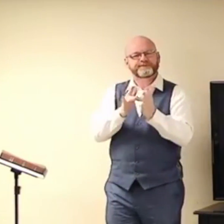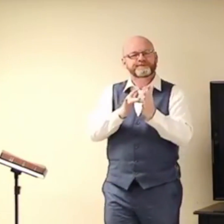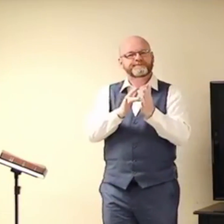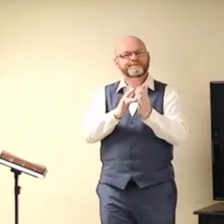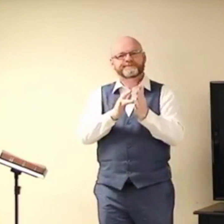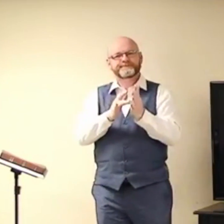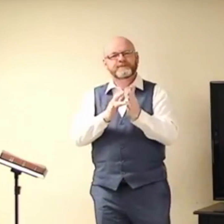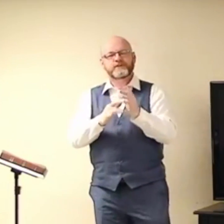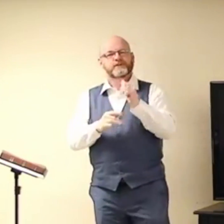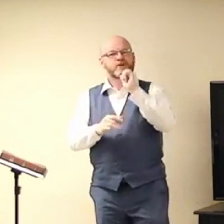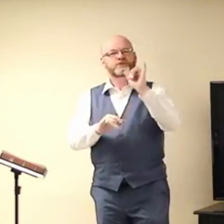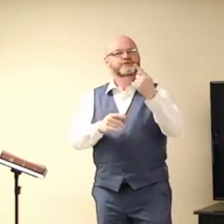announcement, but Jesus